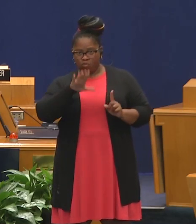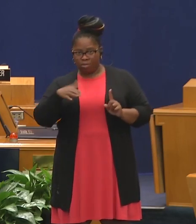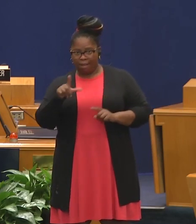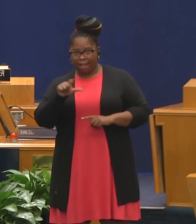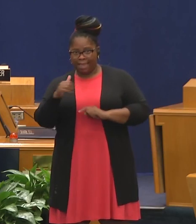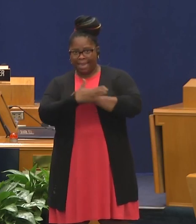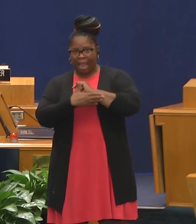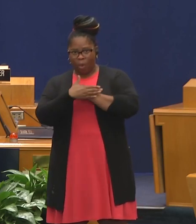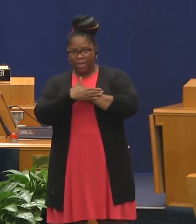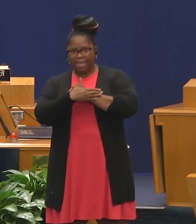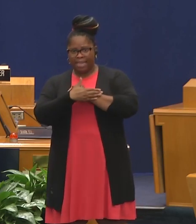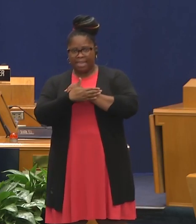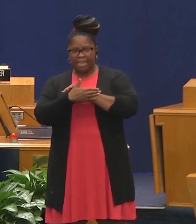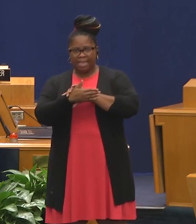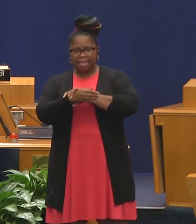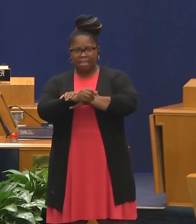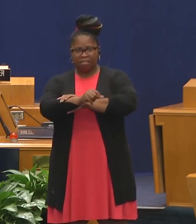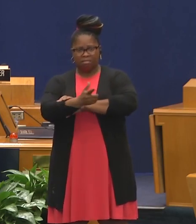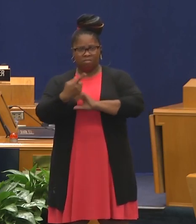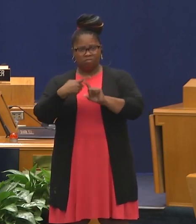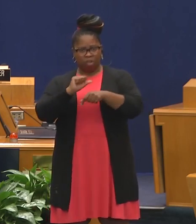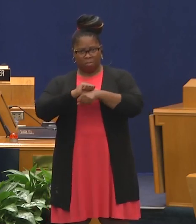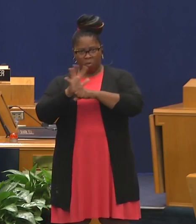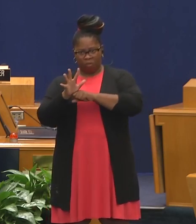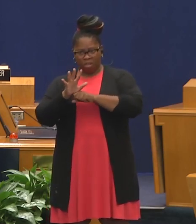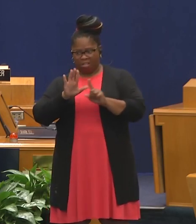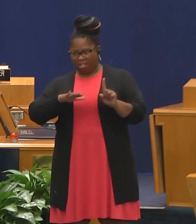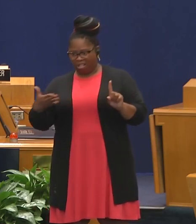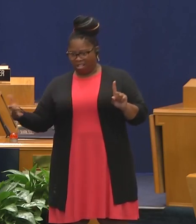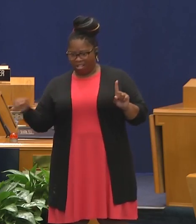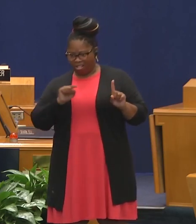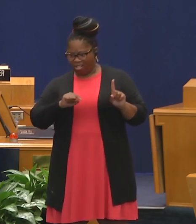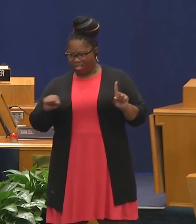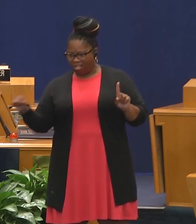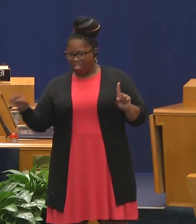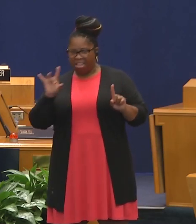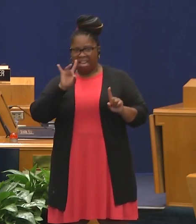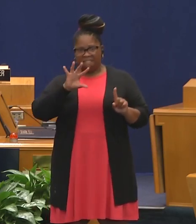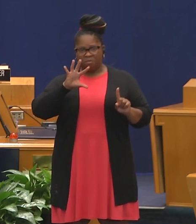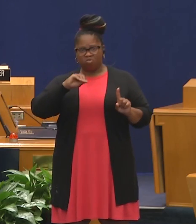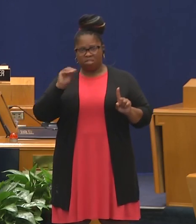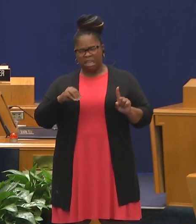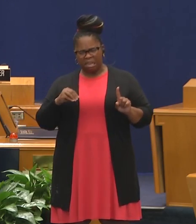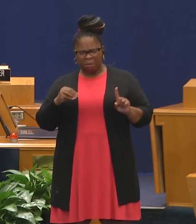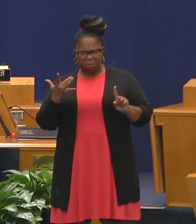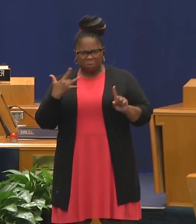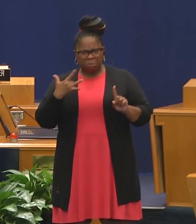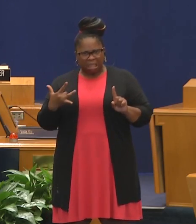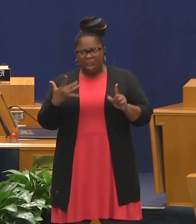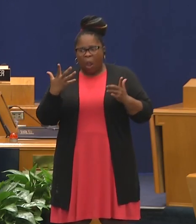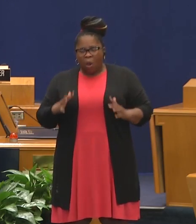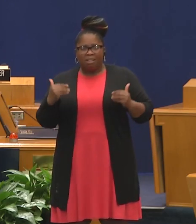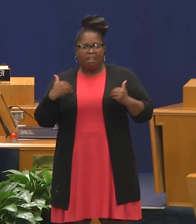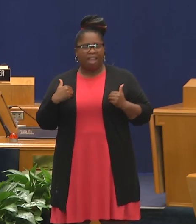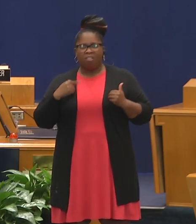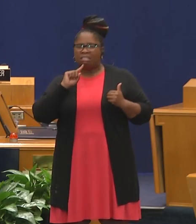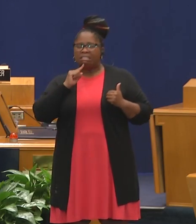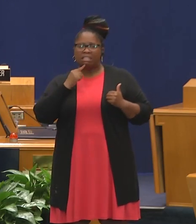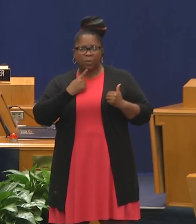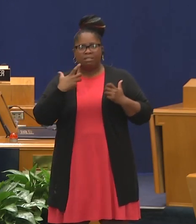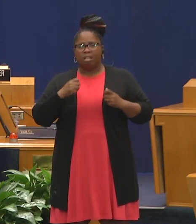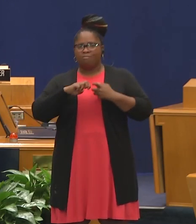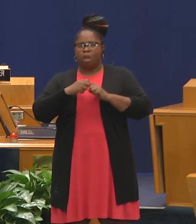County from COVID-19 have had an underlying serious health condition. And